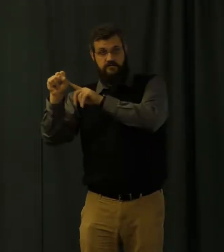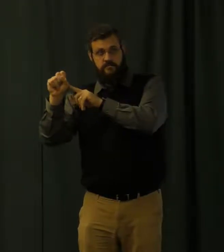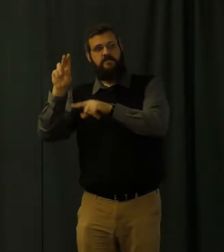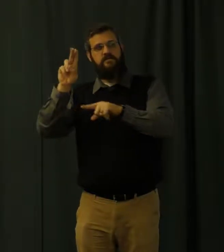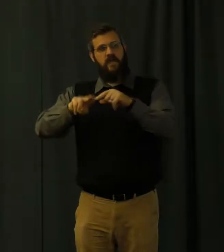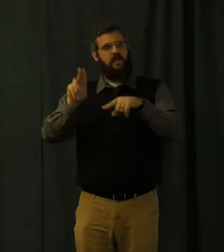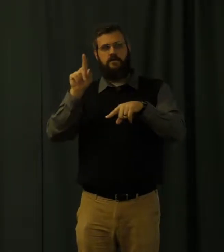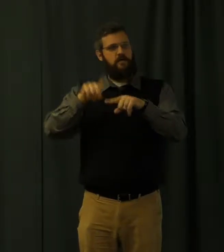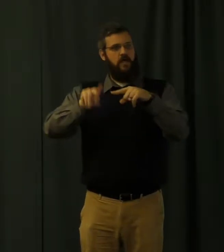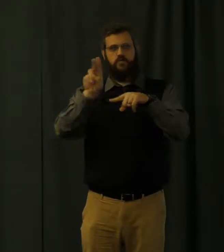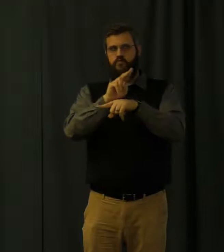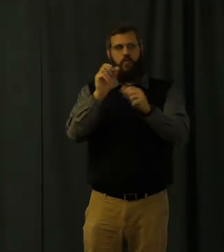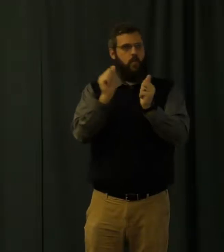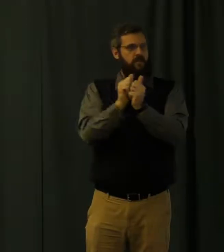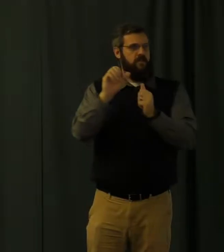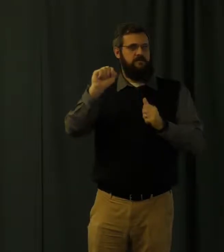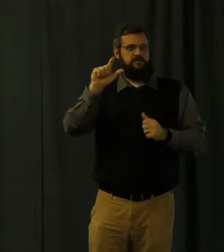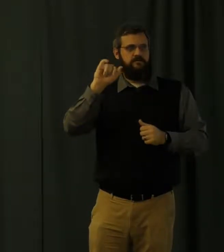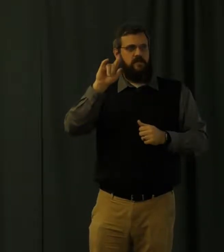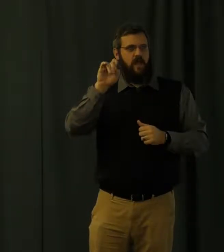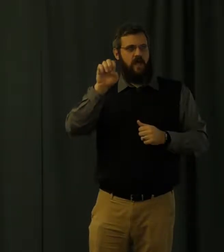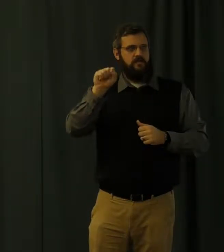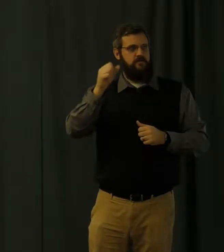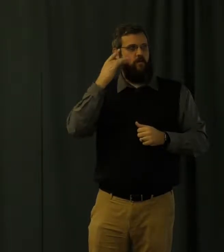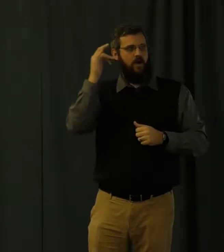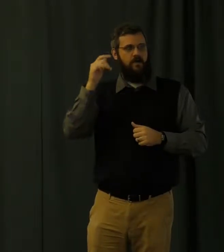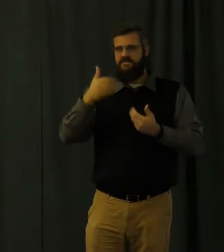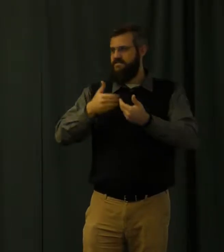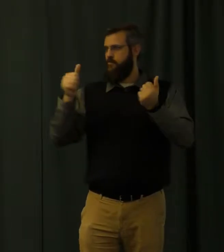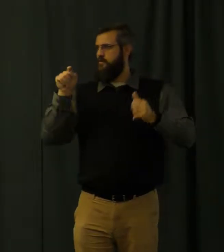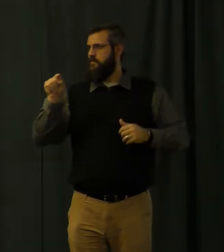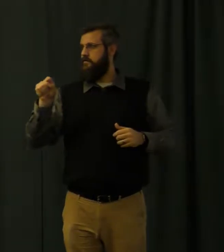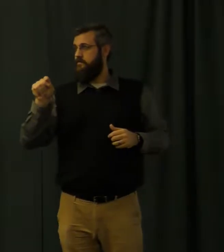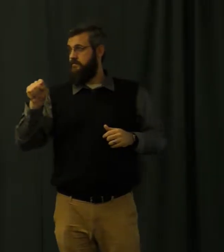Google Slides, okay? Because it's its own thing, all right?